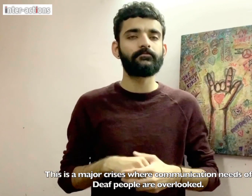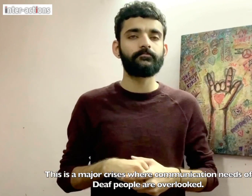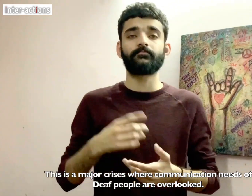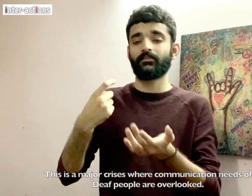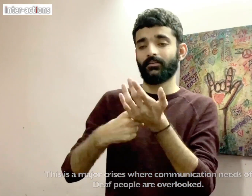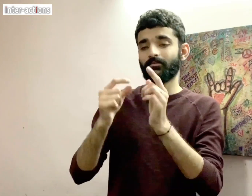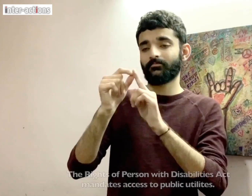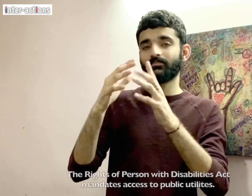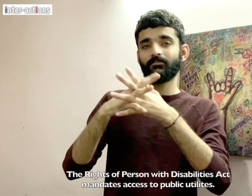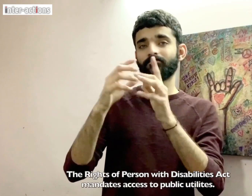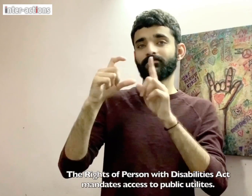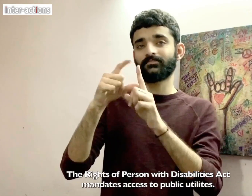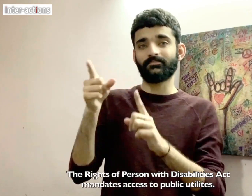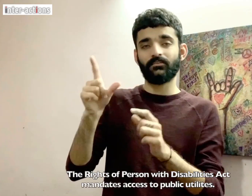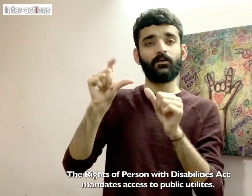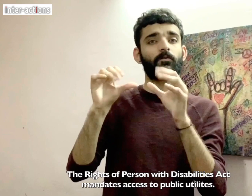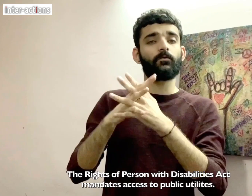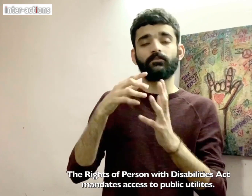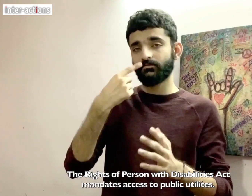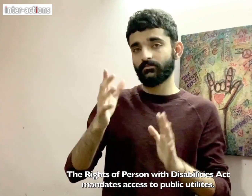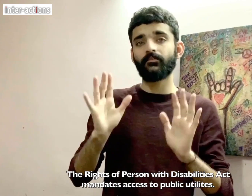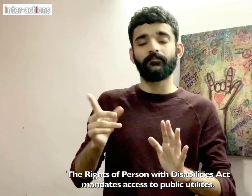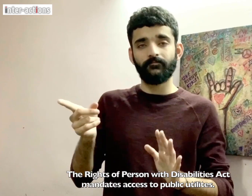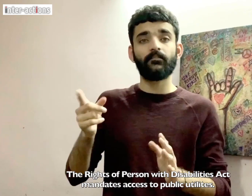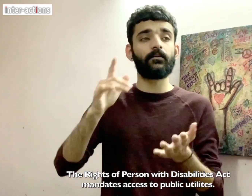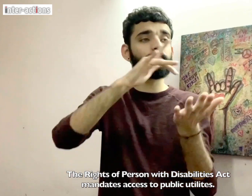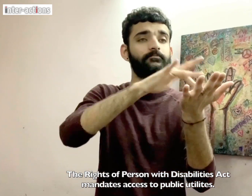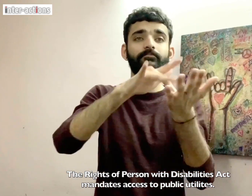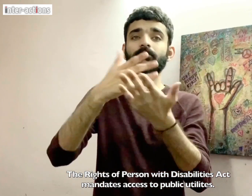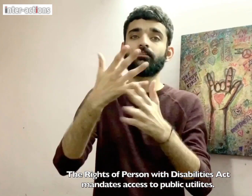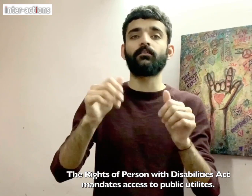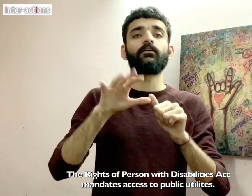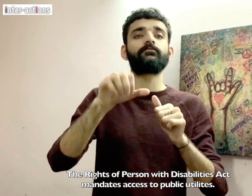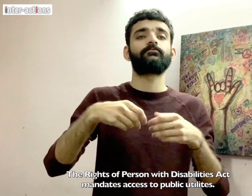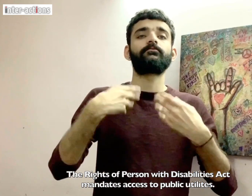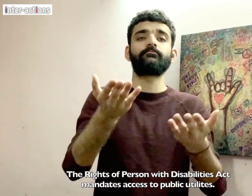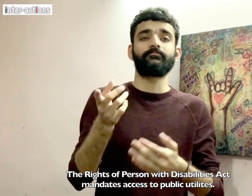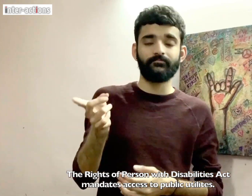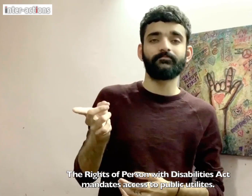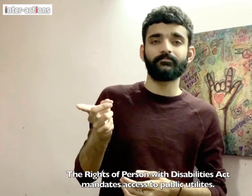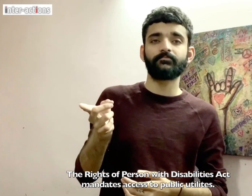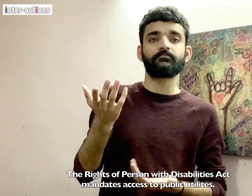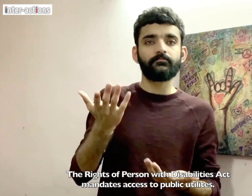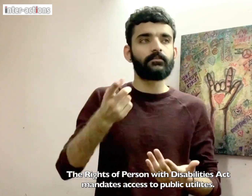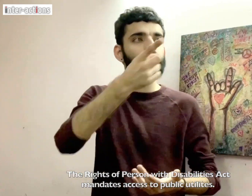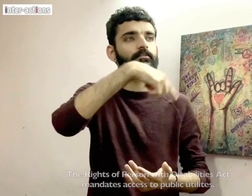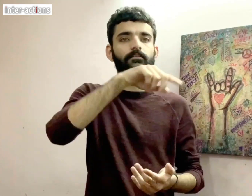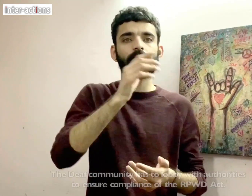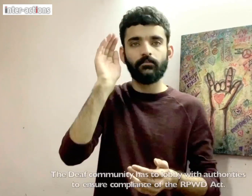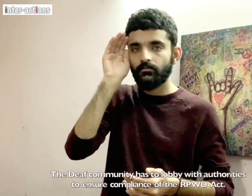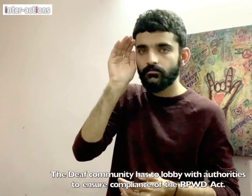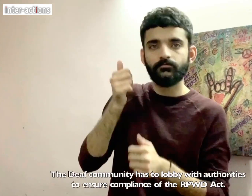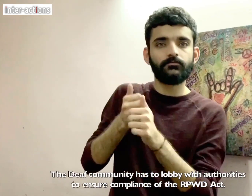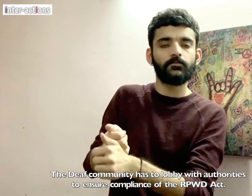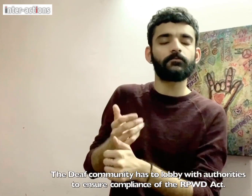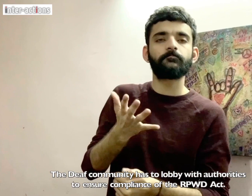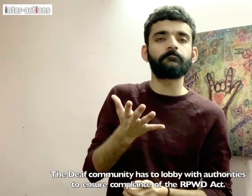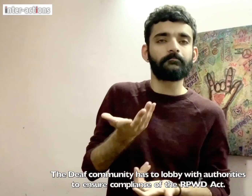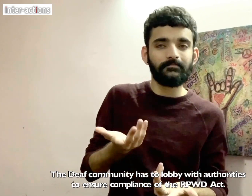needs of deaf people are overlooked. The Rights of Persons with Disabilities Act mandates access to public utilities. The deaf community has to lobby